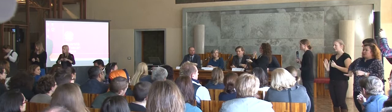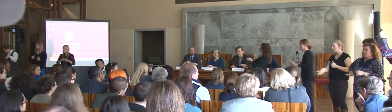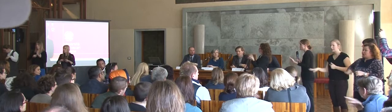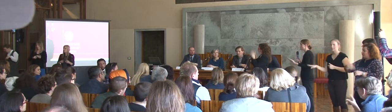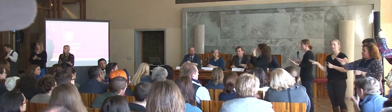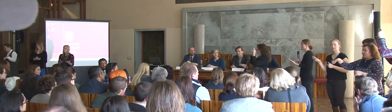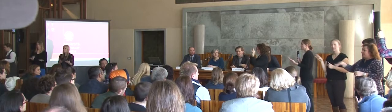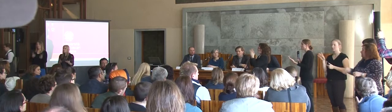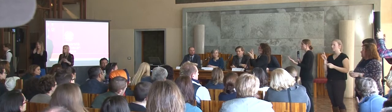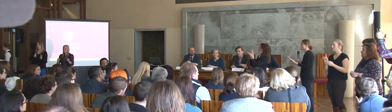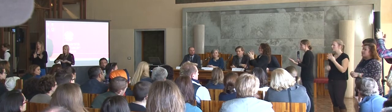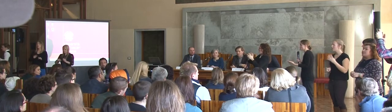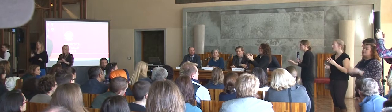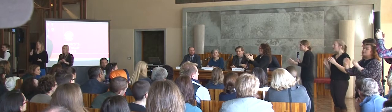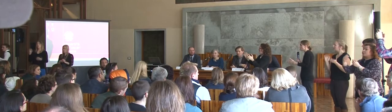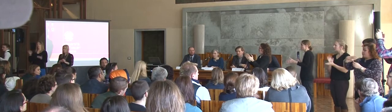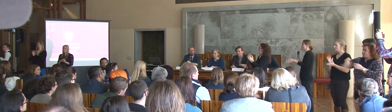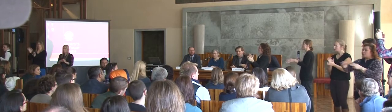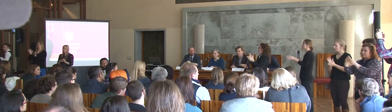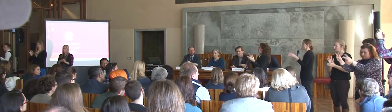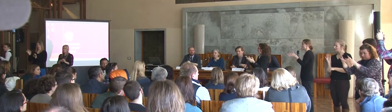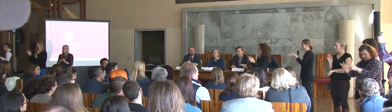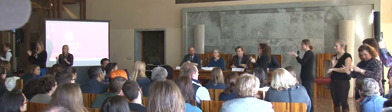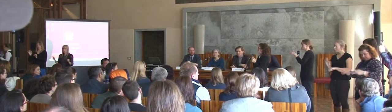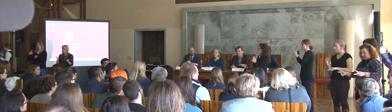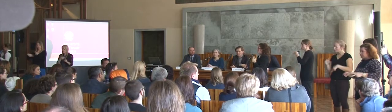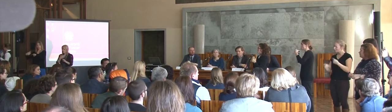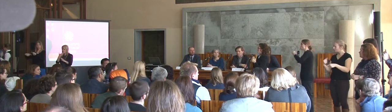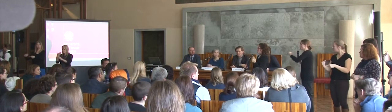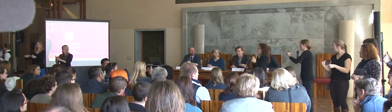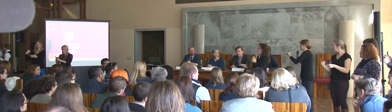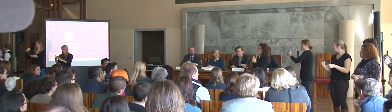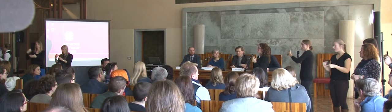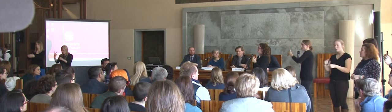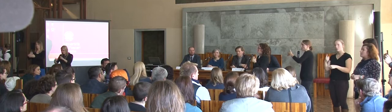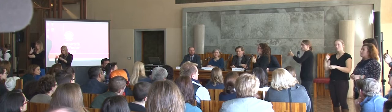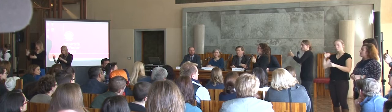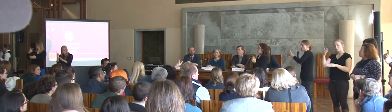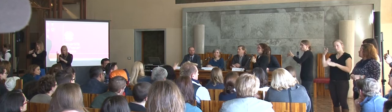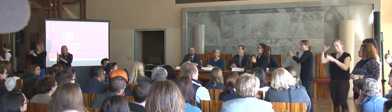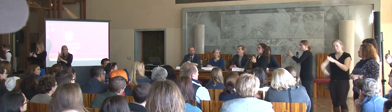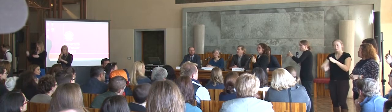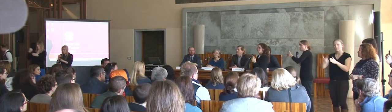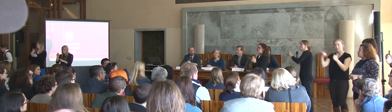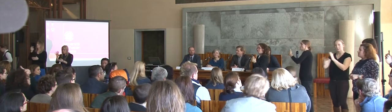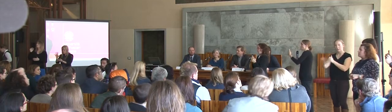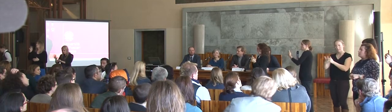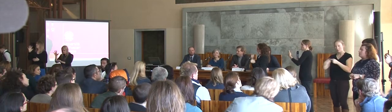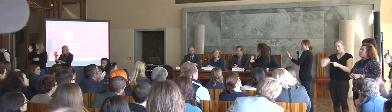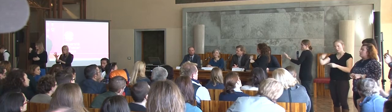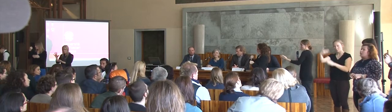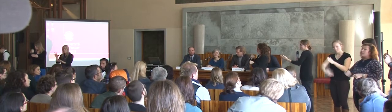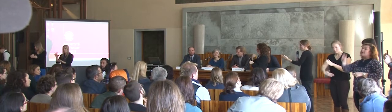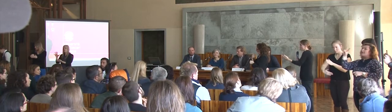with the project's only going to run until two more years, till 2015,